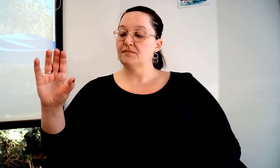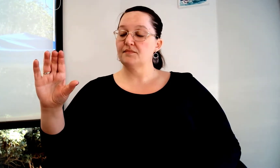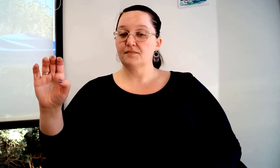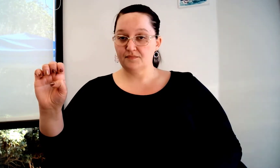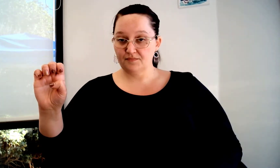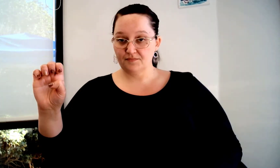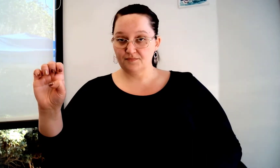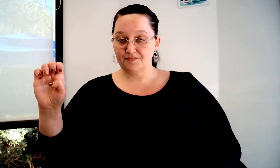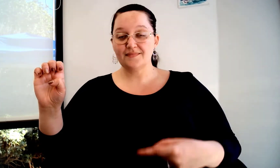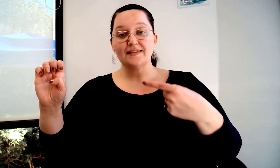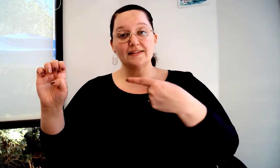entrance.